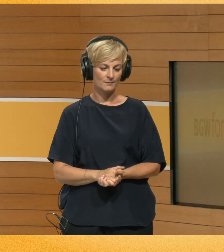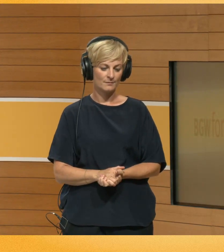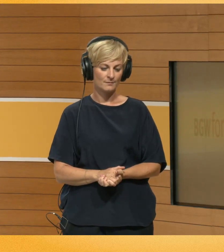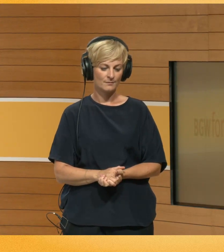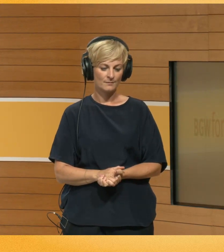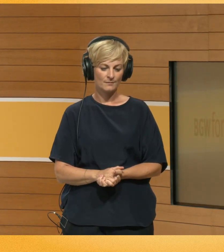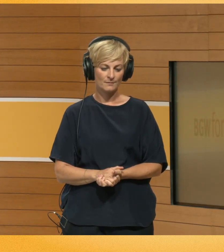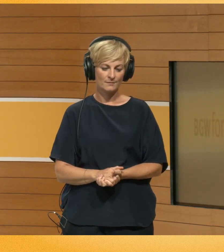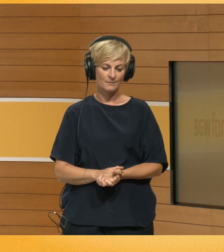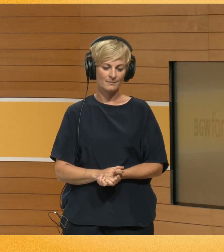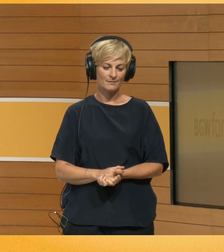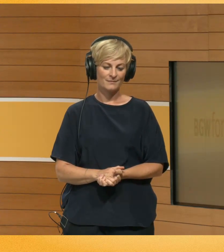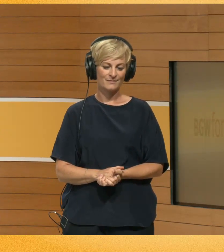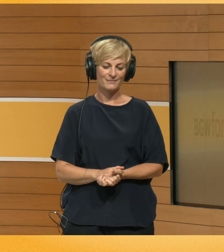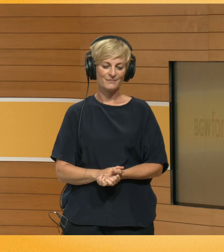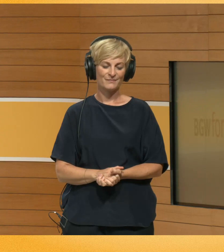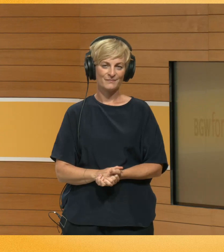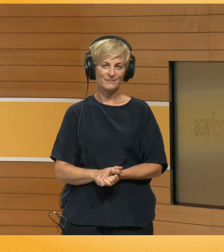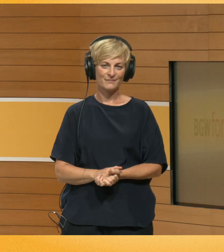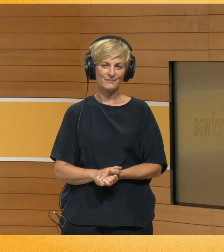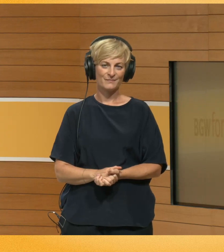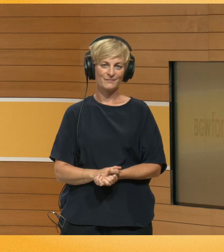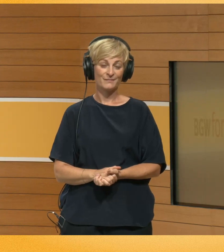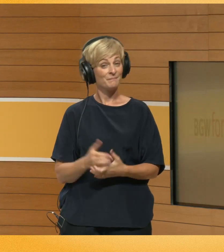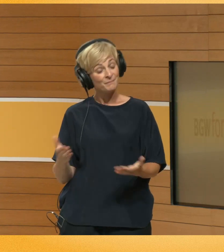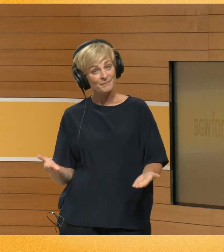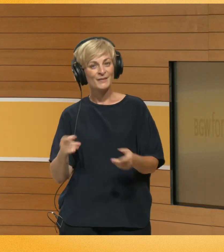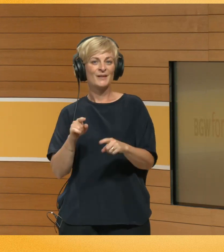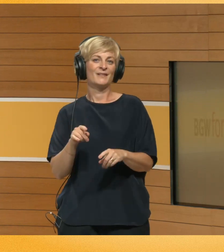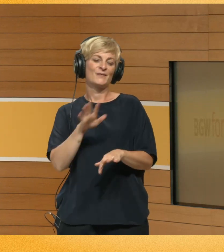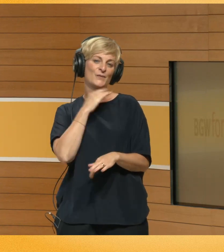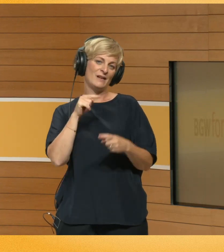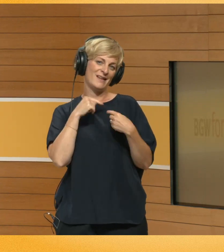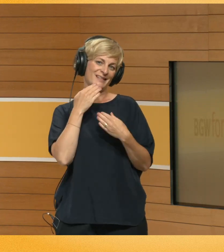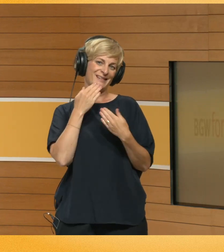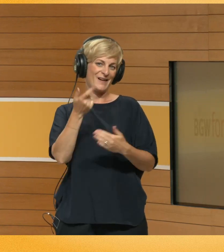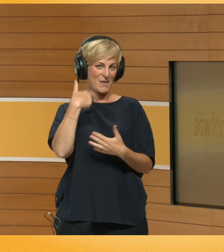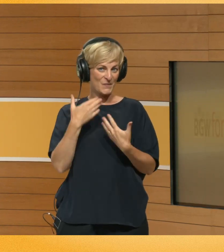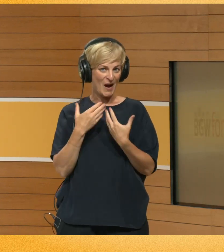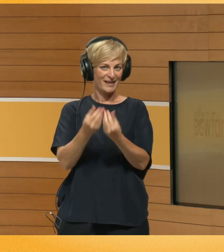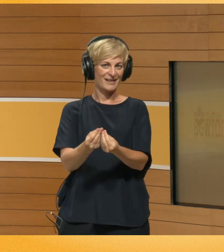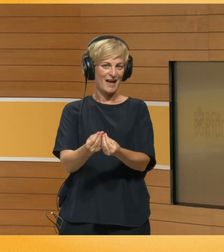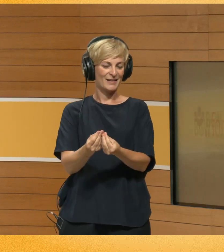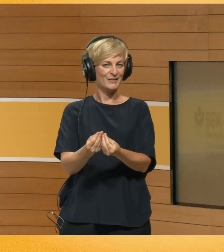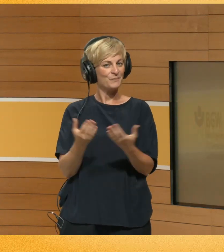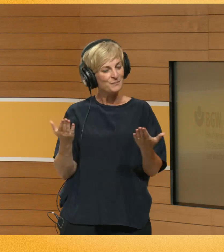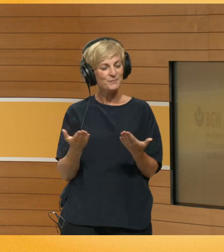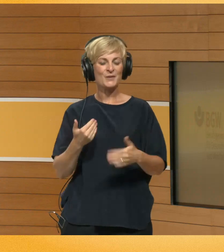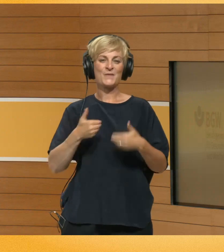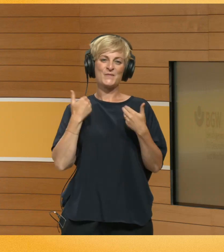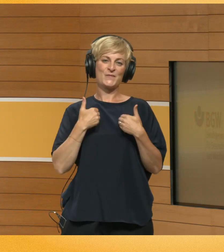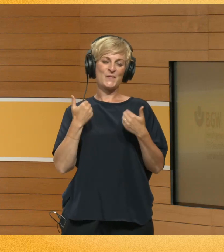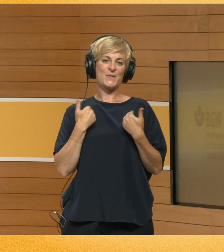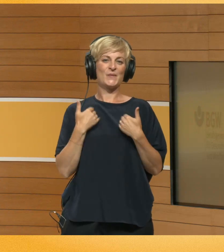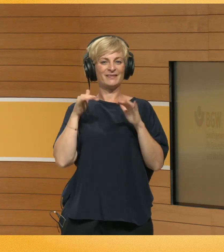Thank you very much for having me. It's a great pleasure to be here. It feels like home,